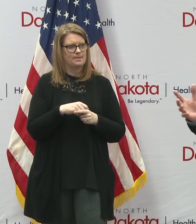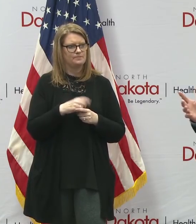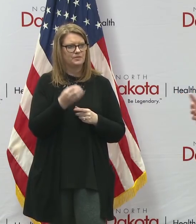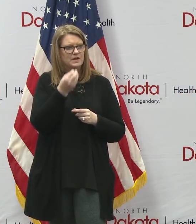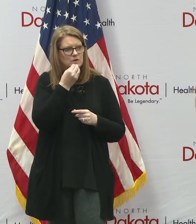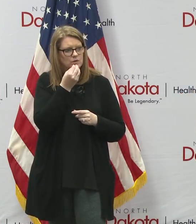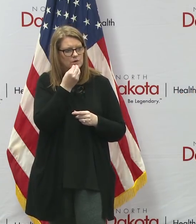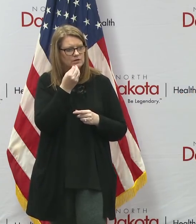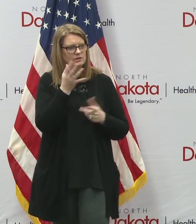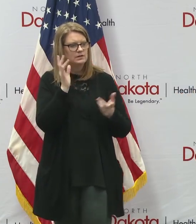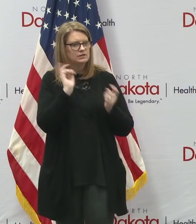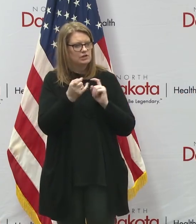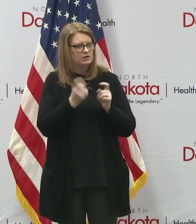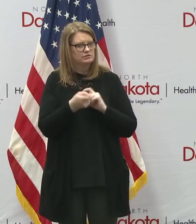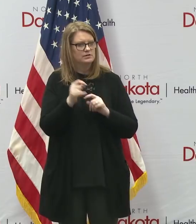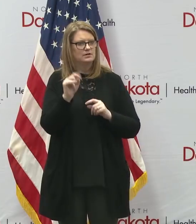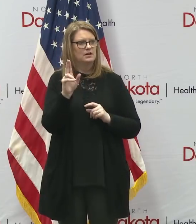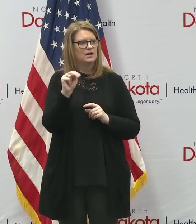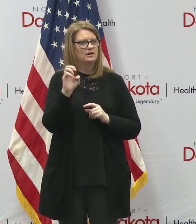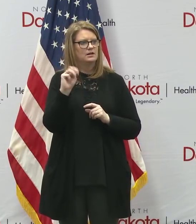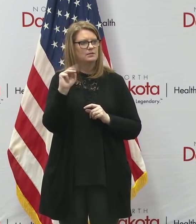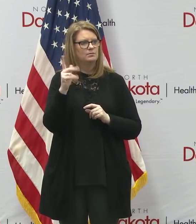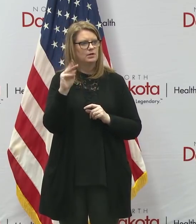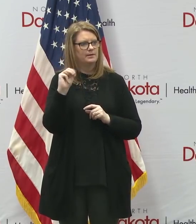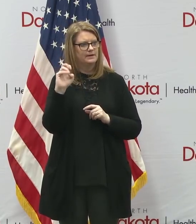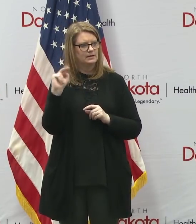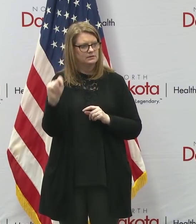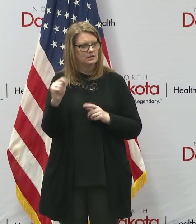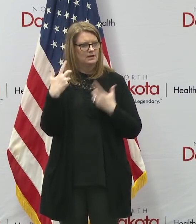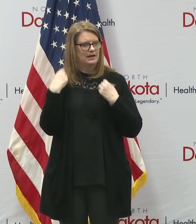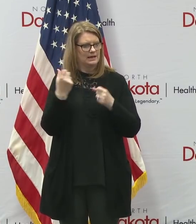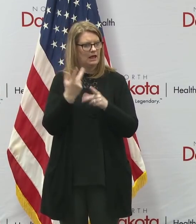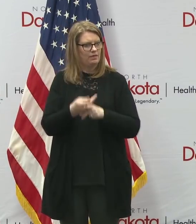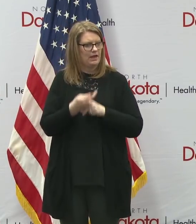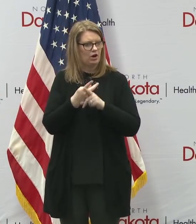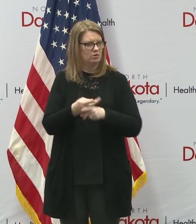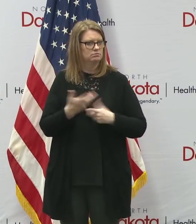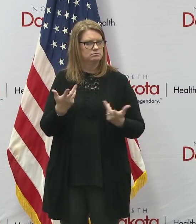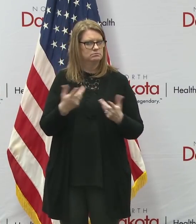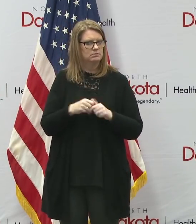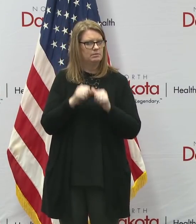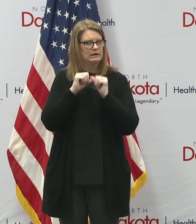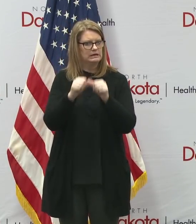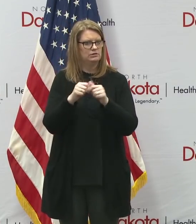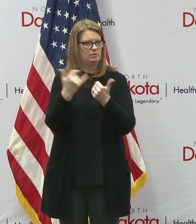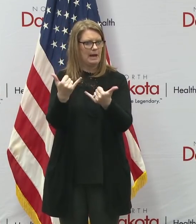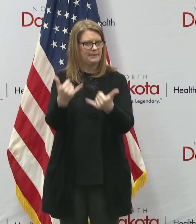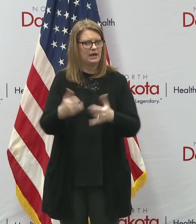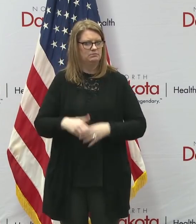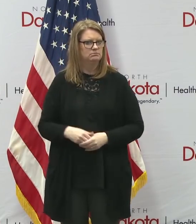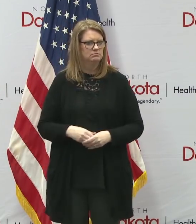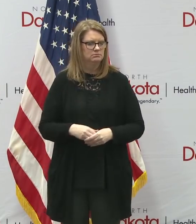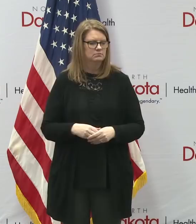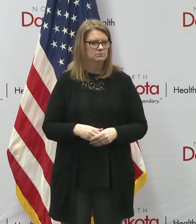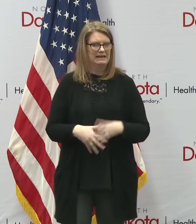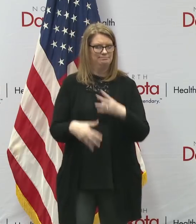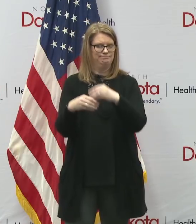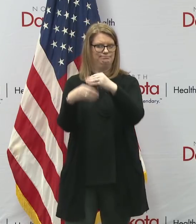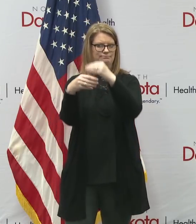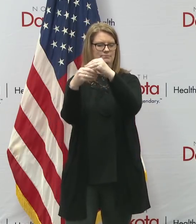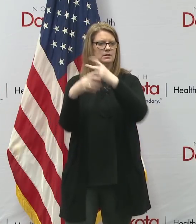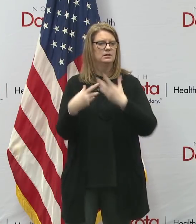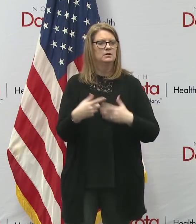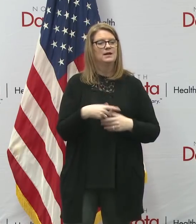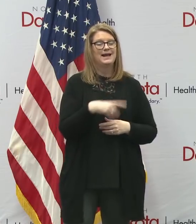nutrition, changes to unemployment, and changes to healthcare, we'll try to keep updating all that. I would say that we will have an update